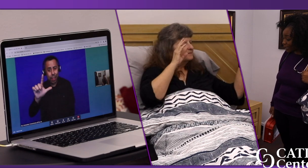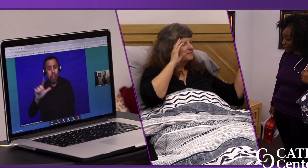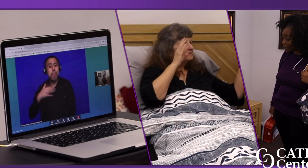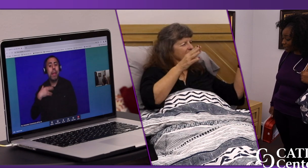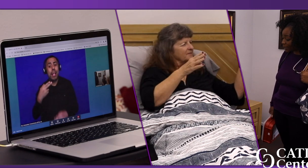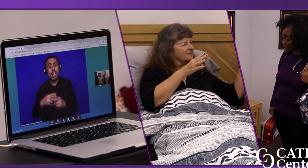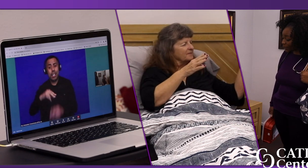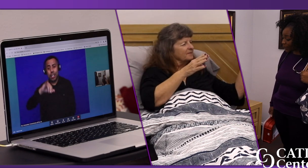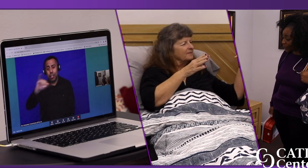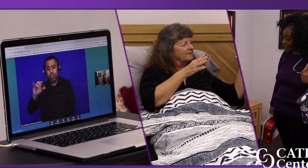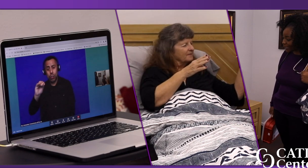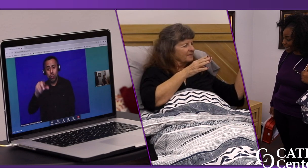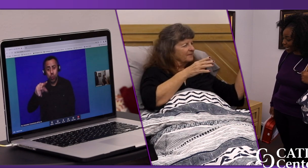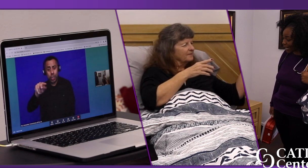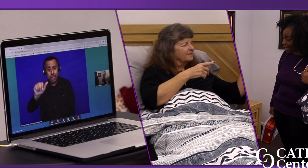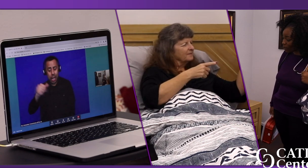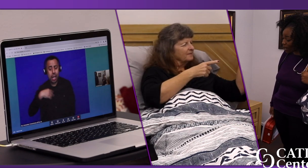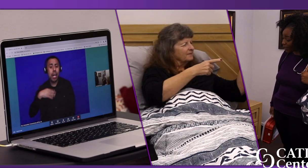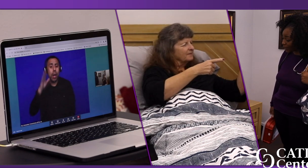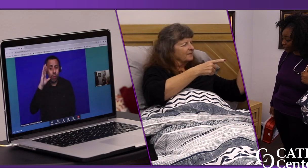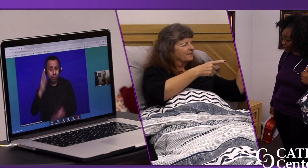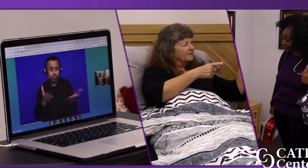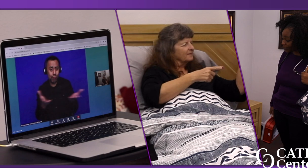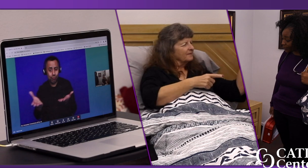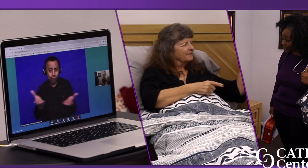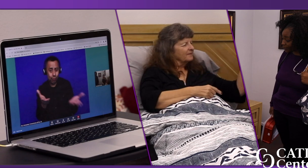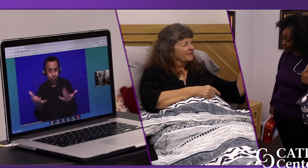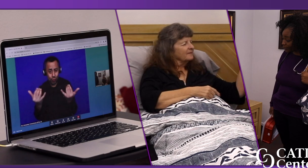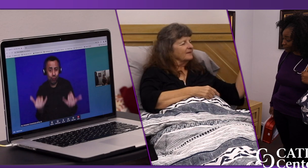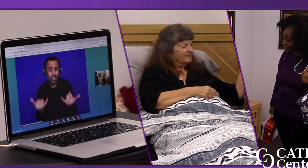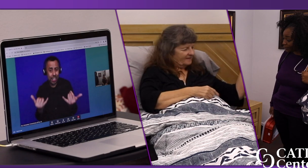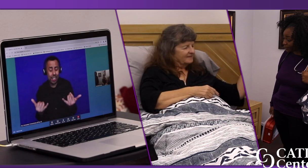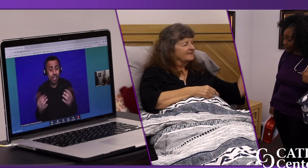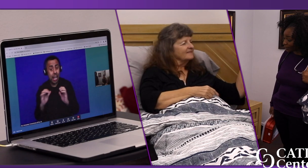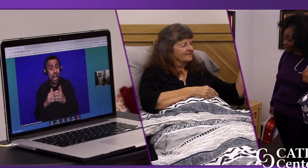will be attending to you today. How are you?"